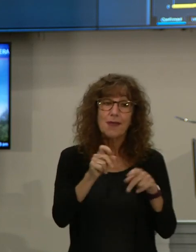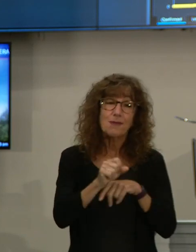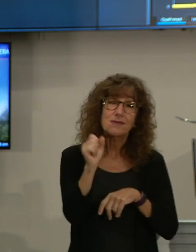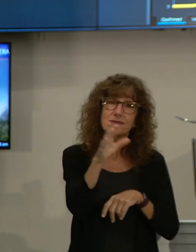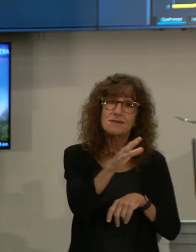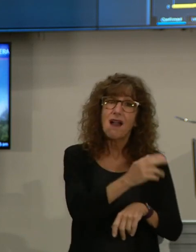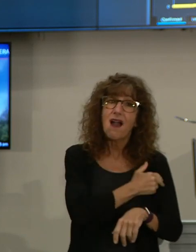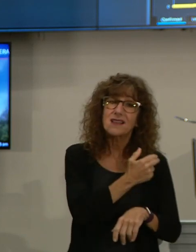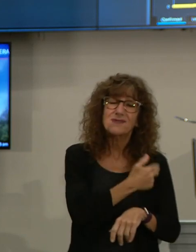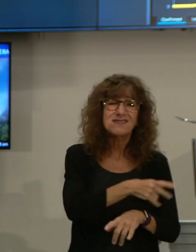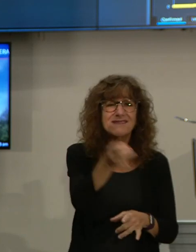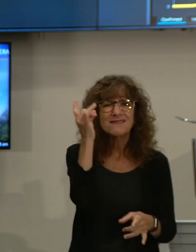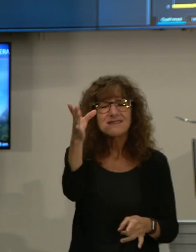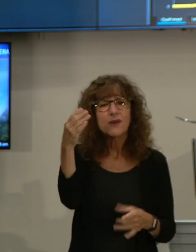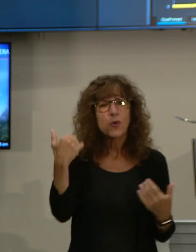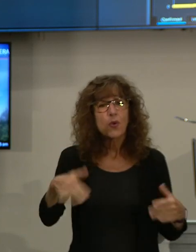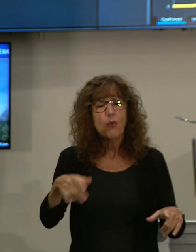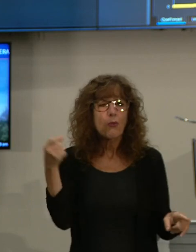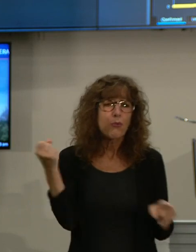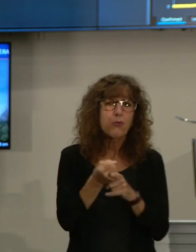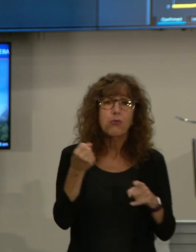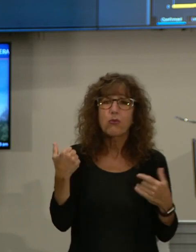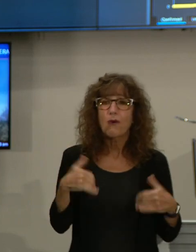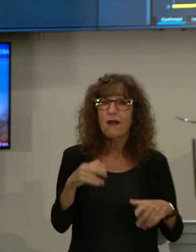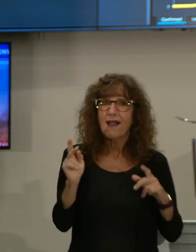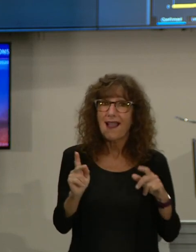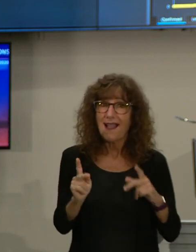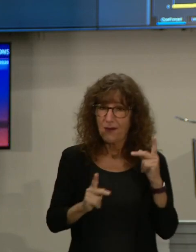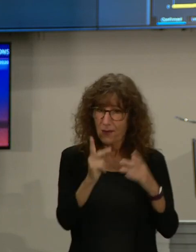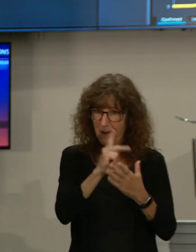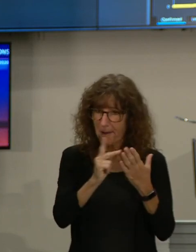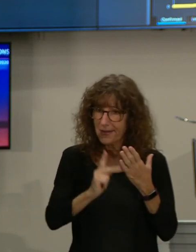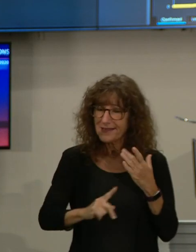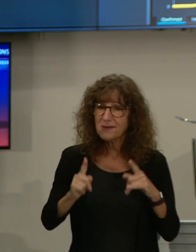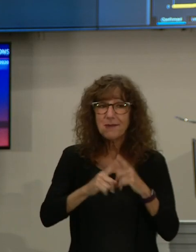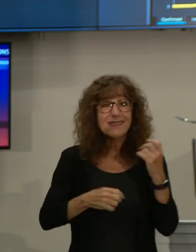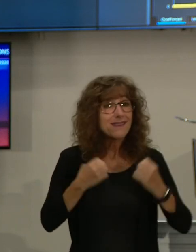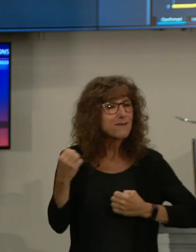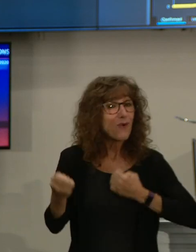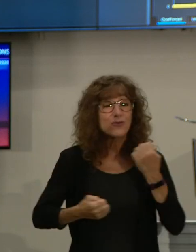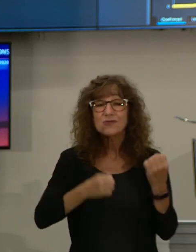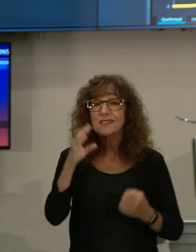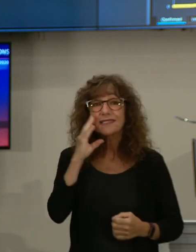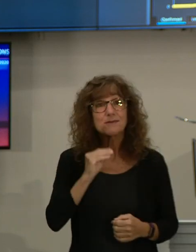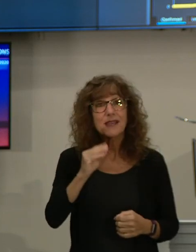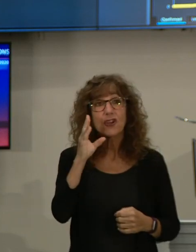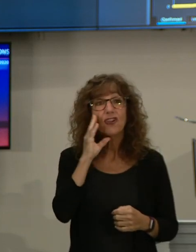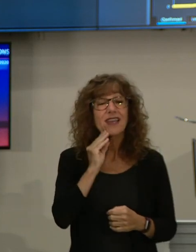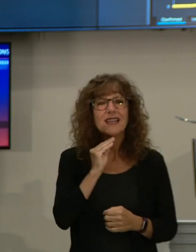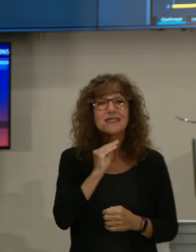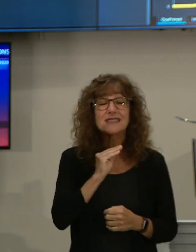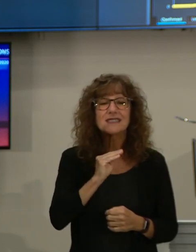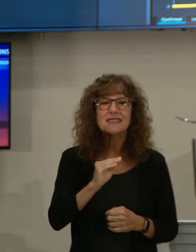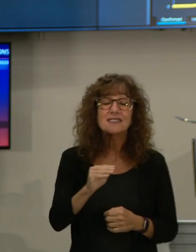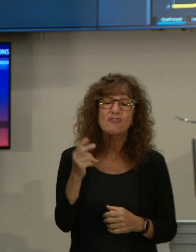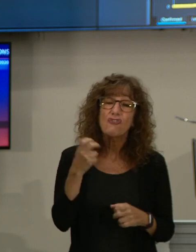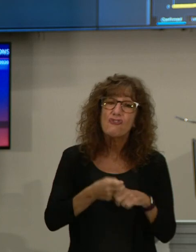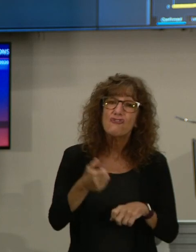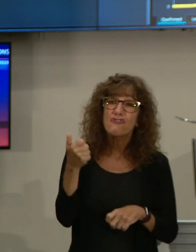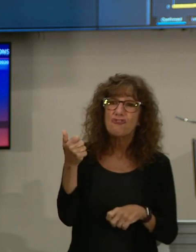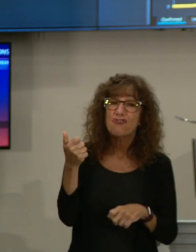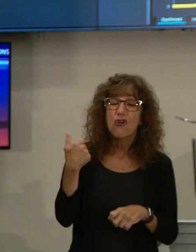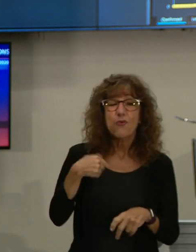that's very traumatic on our population. But the emotional experience has been even more harsh.